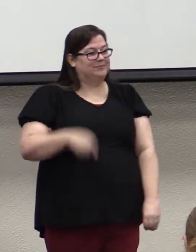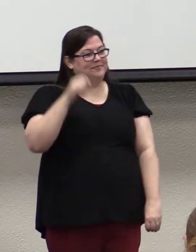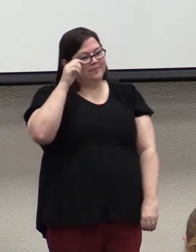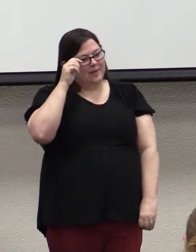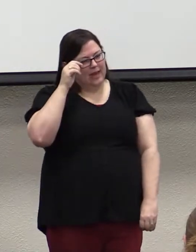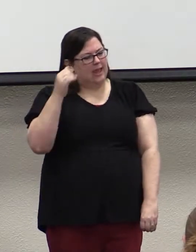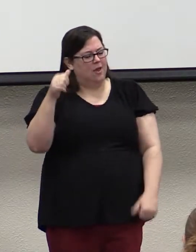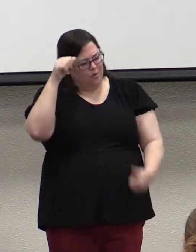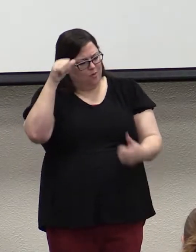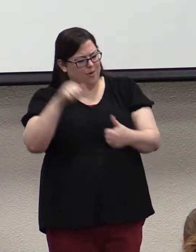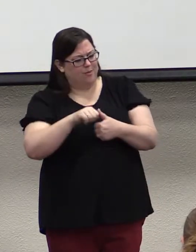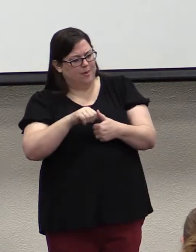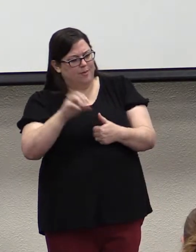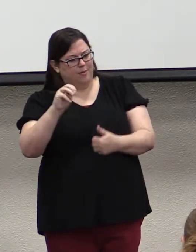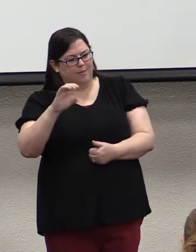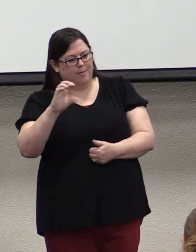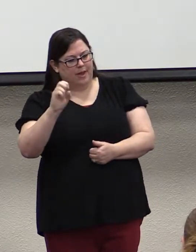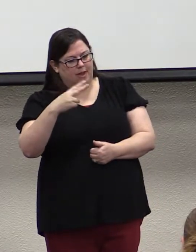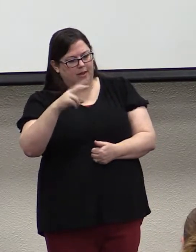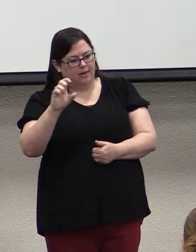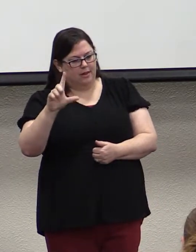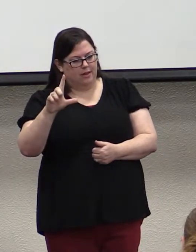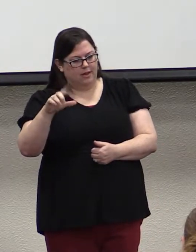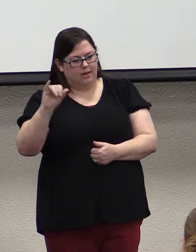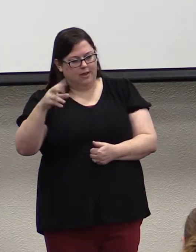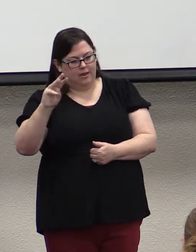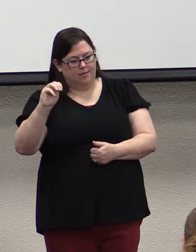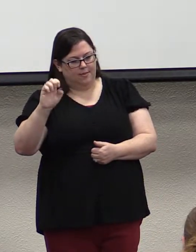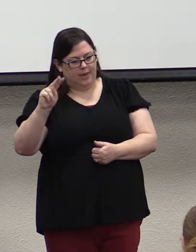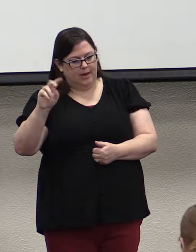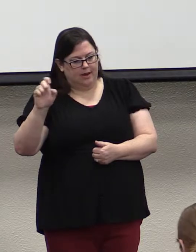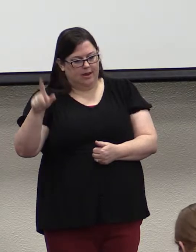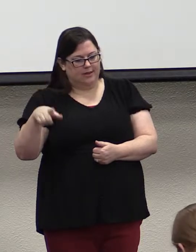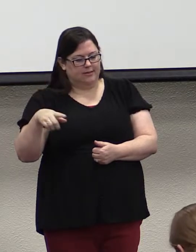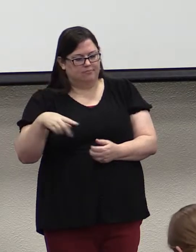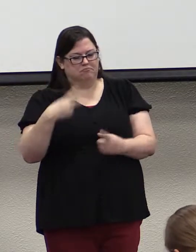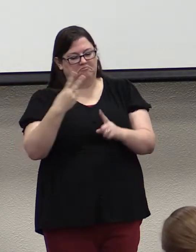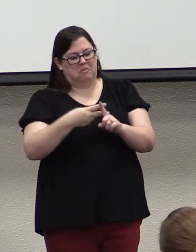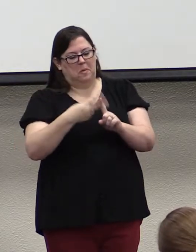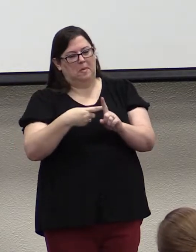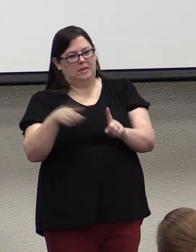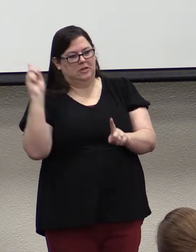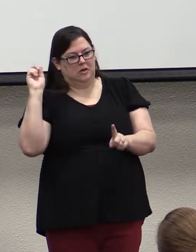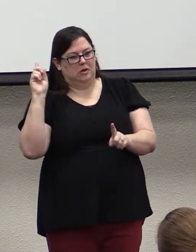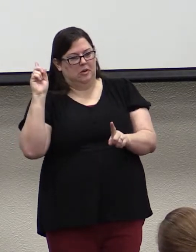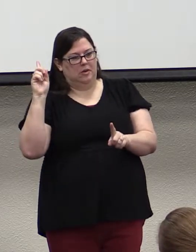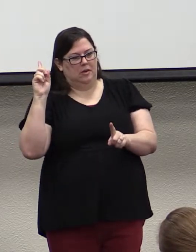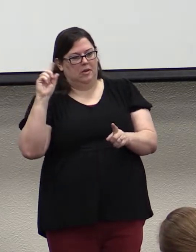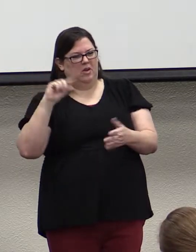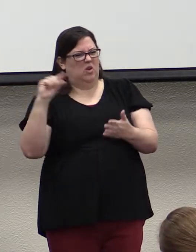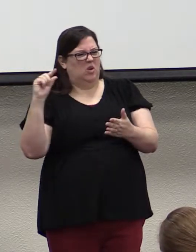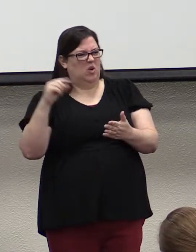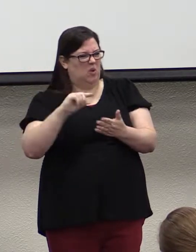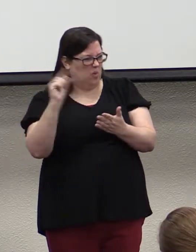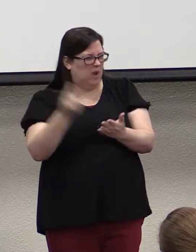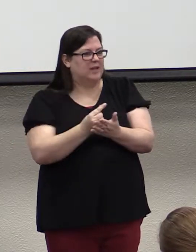If you remember Michael Jimenez, who came and spoke in chapel, this has been probably a couple months ago now. He graduated a few years ago. He said something that I